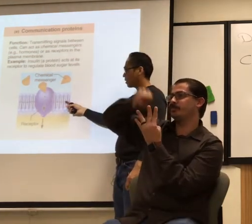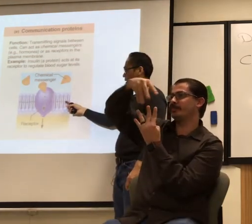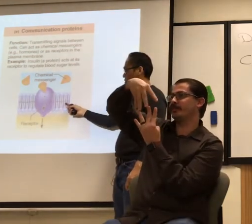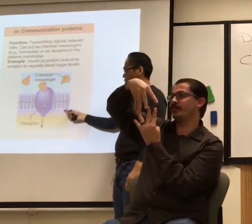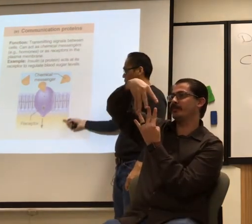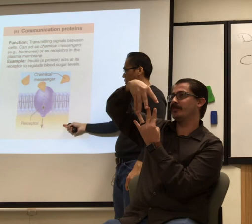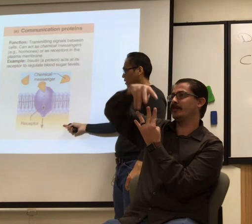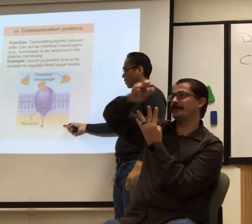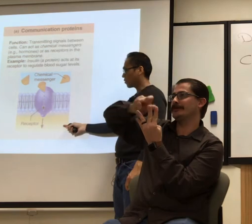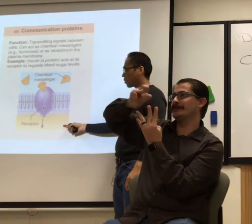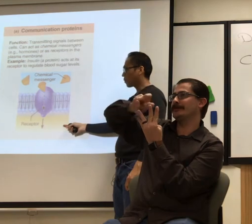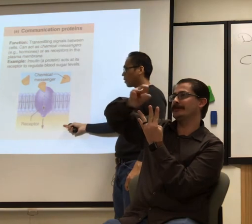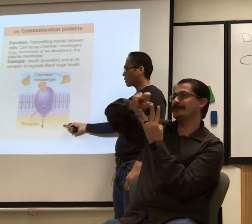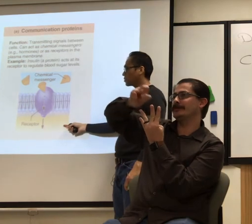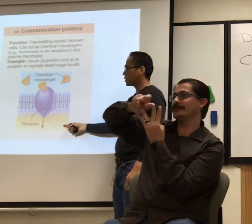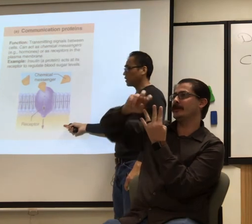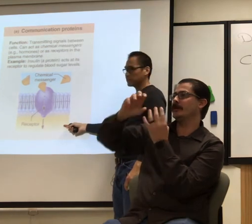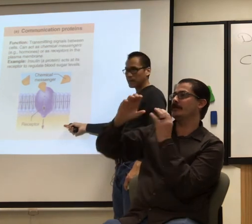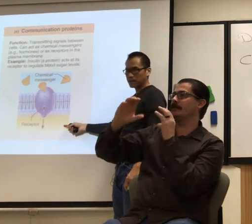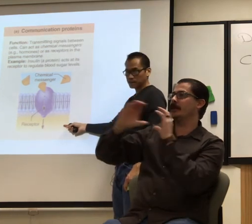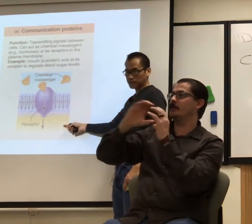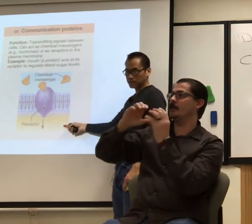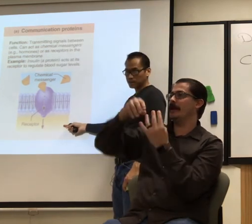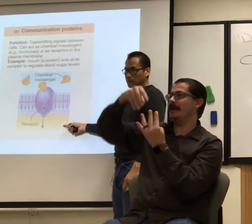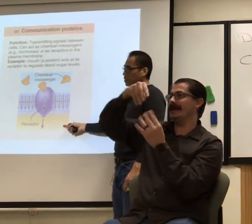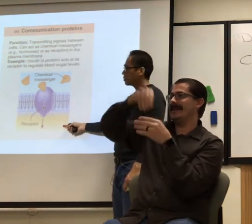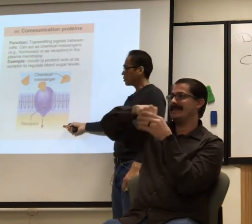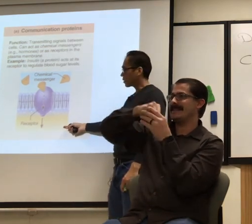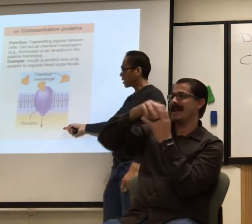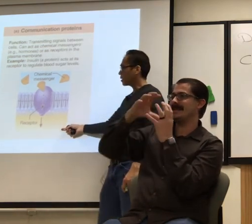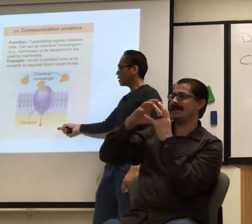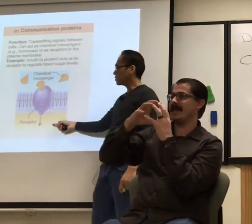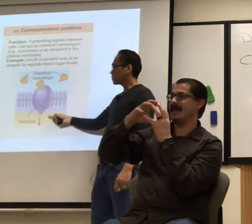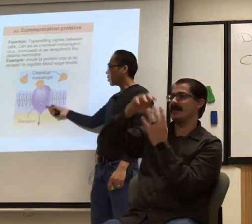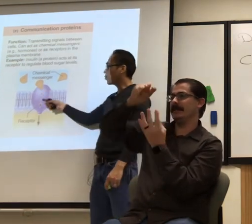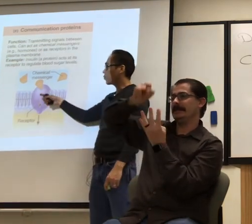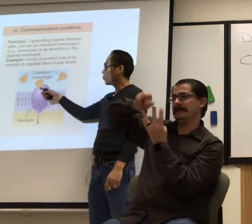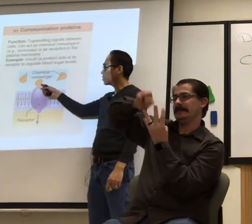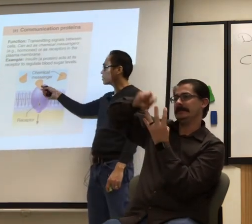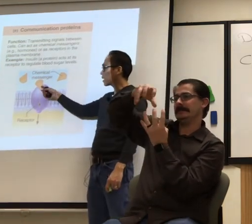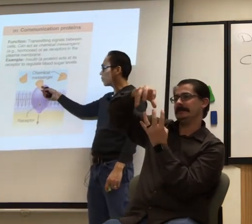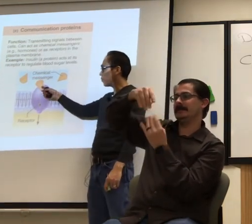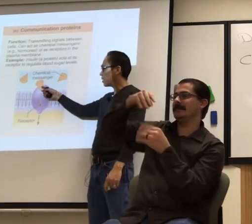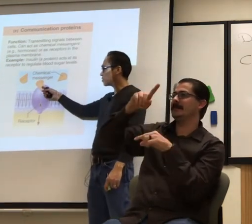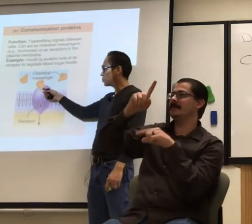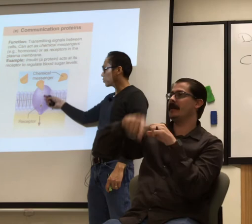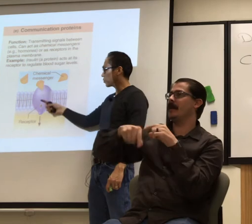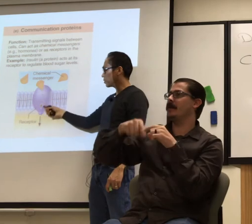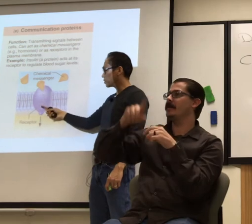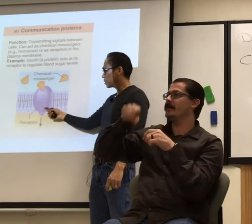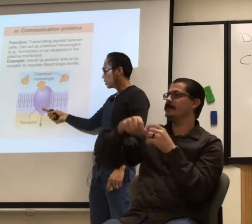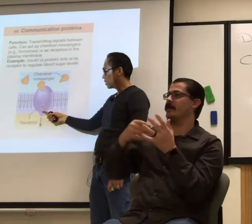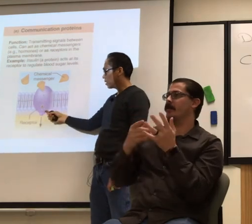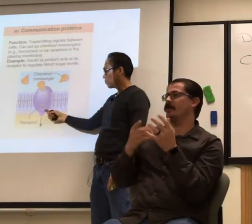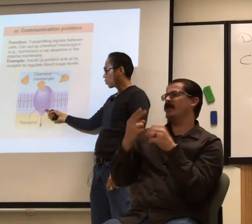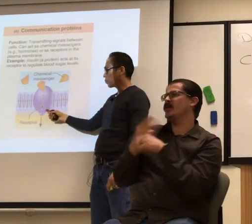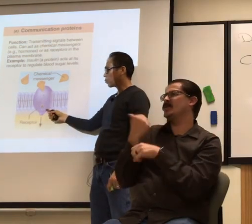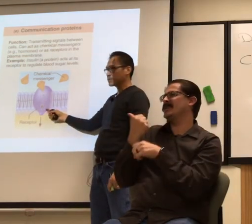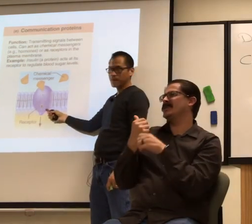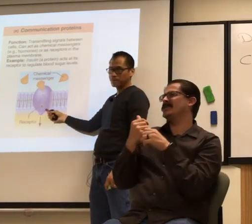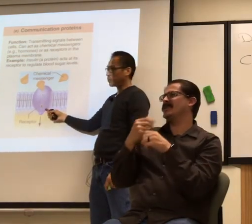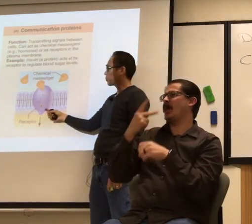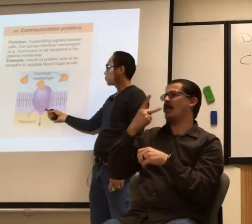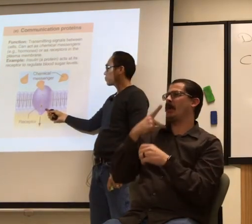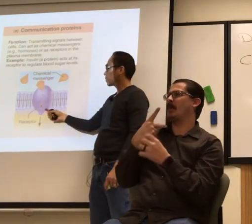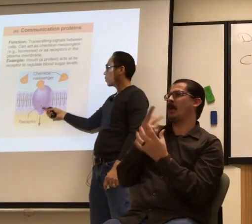phospholipid bilayer to communicate with other molecules on the inside of the cell. So it kind of needs to go through this chemical messenger, this